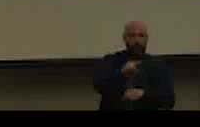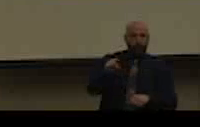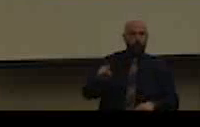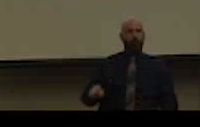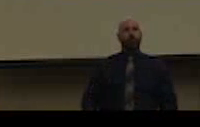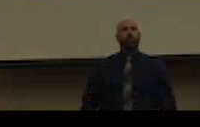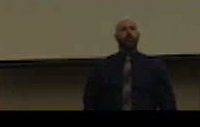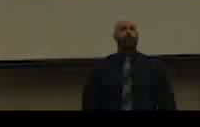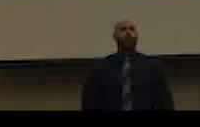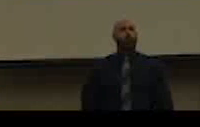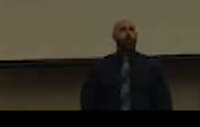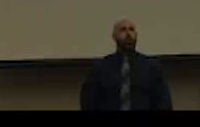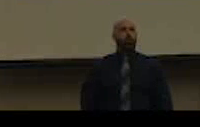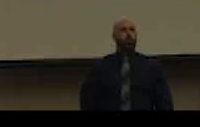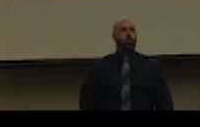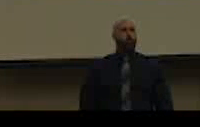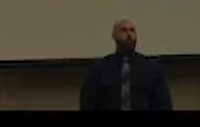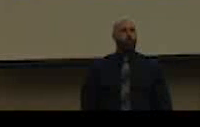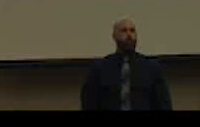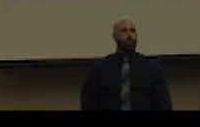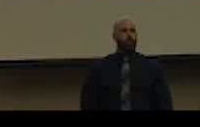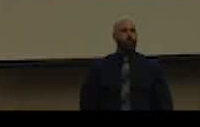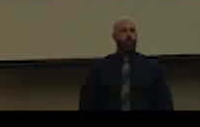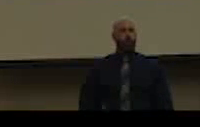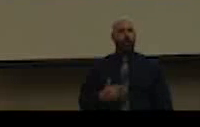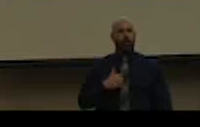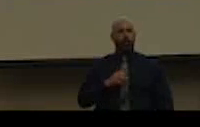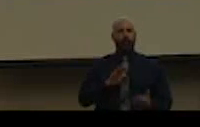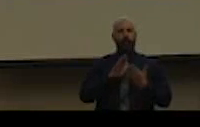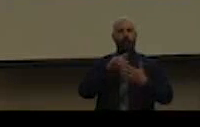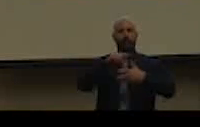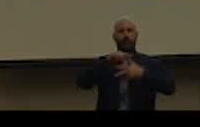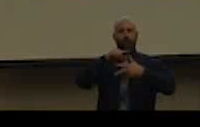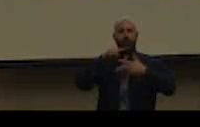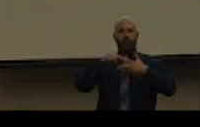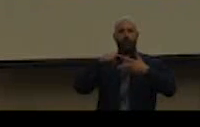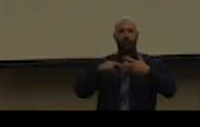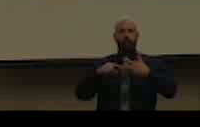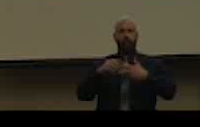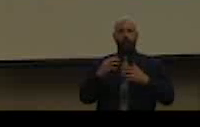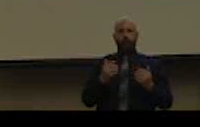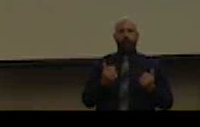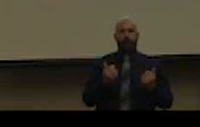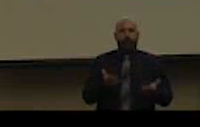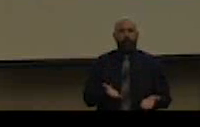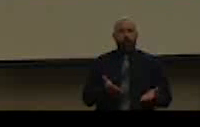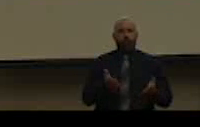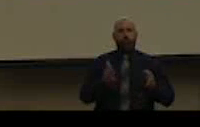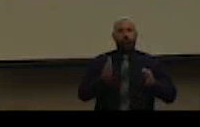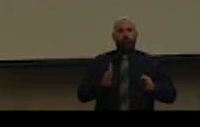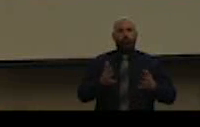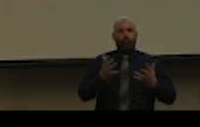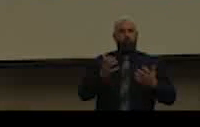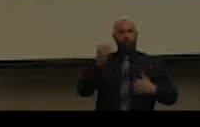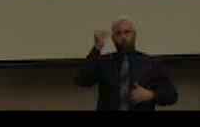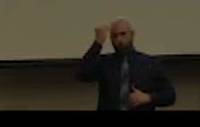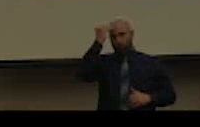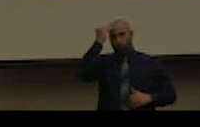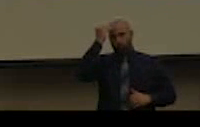basically, I was faced with maybe three things that the providers kind of want to know.